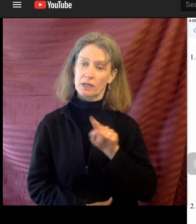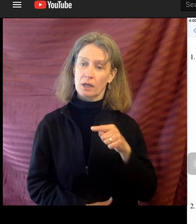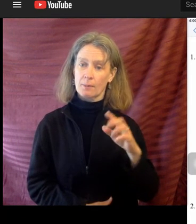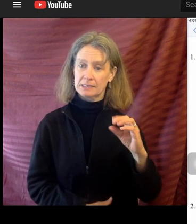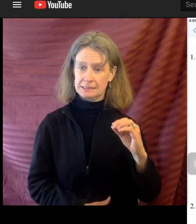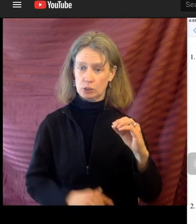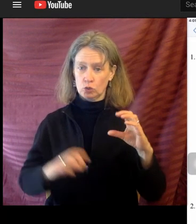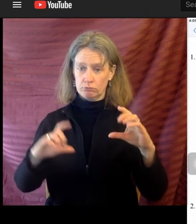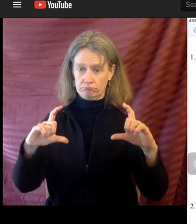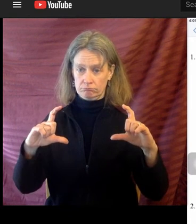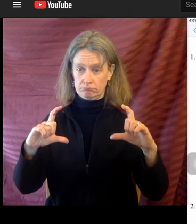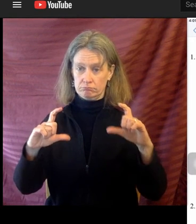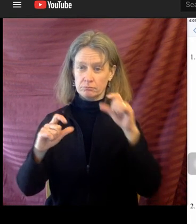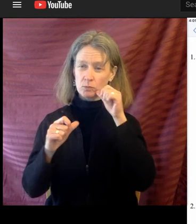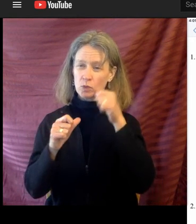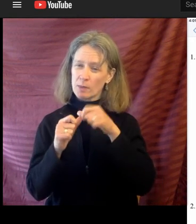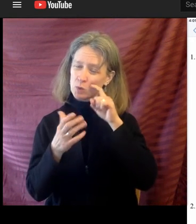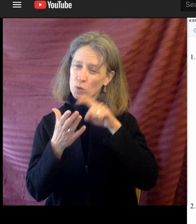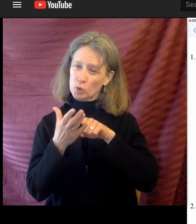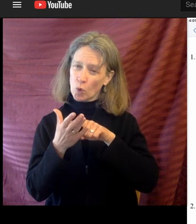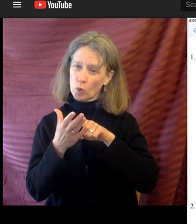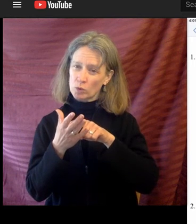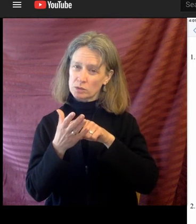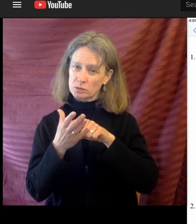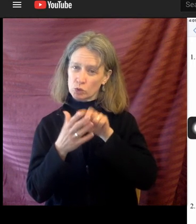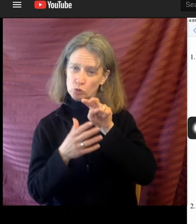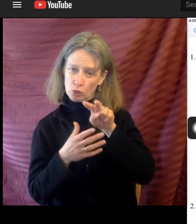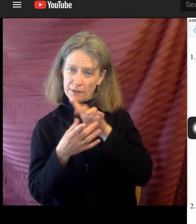And remember, we can see that from our equation